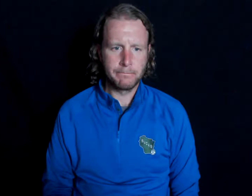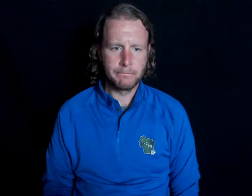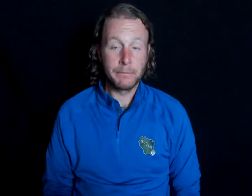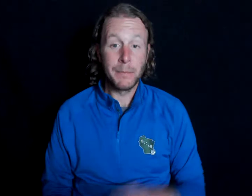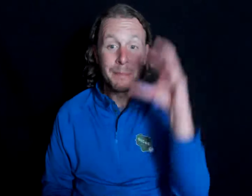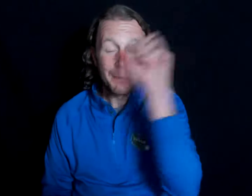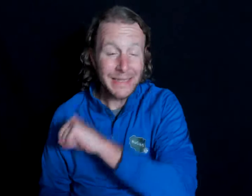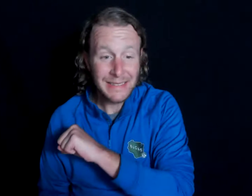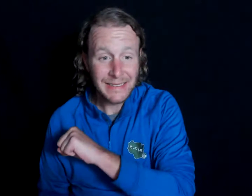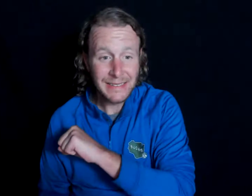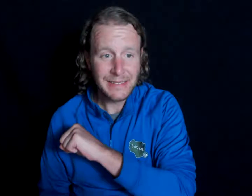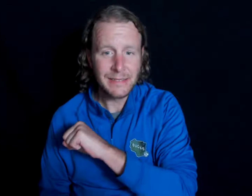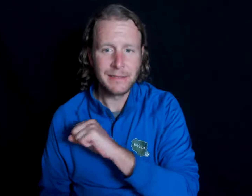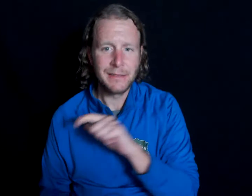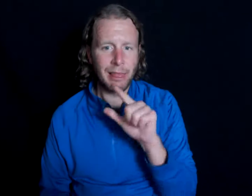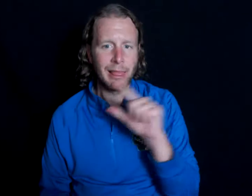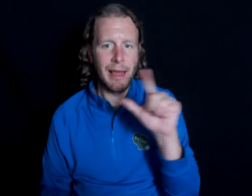missed it with the left hand.